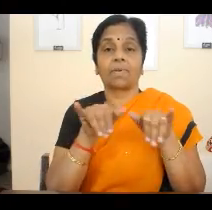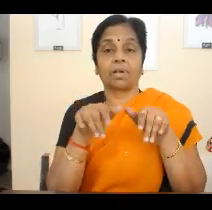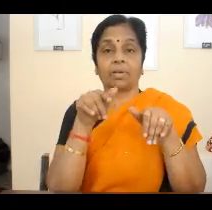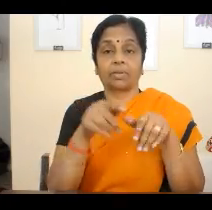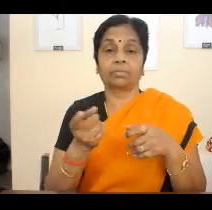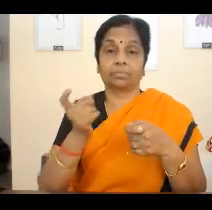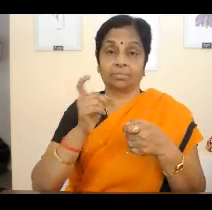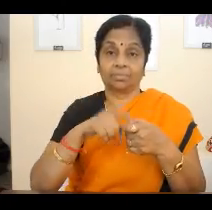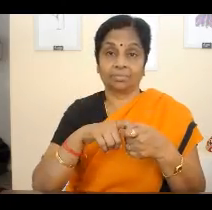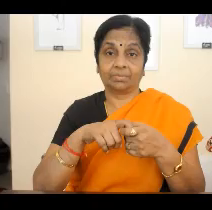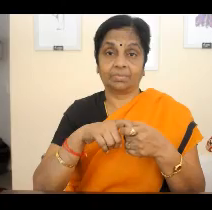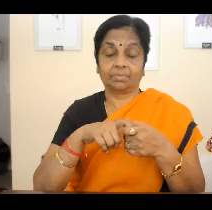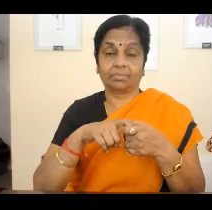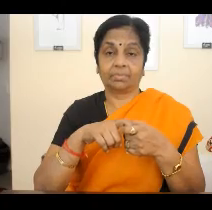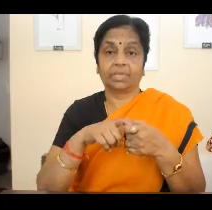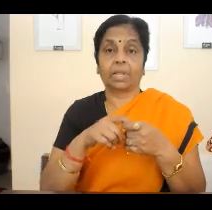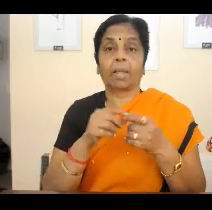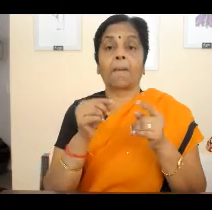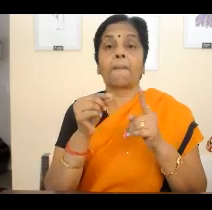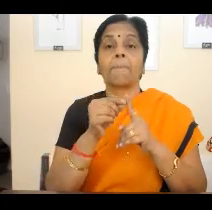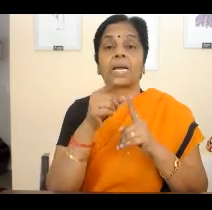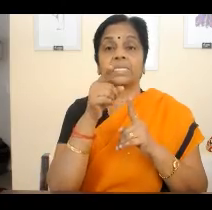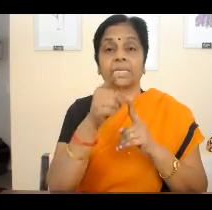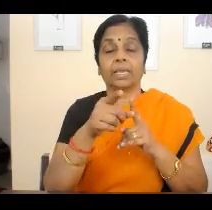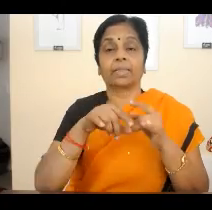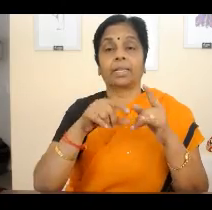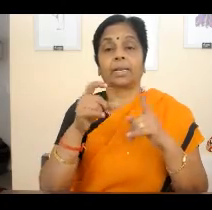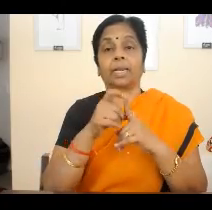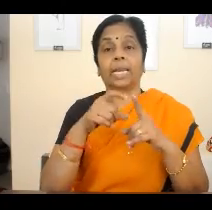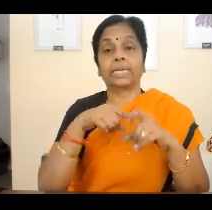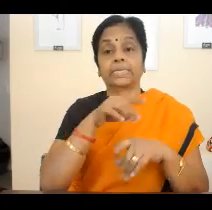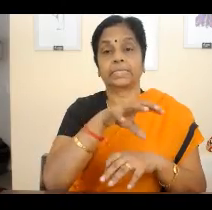including panchayat and district.